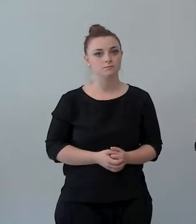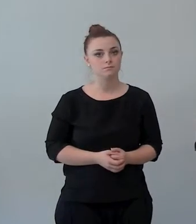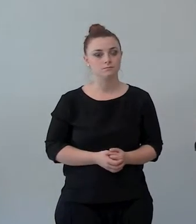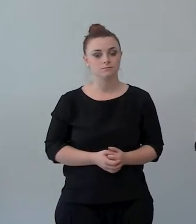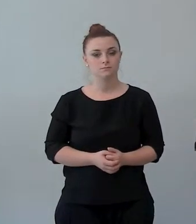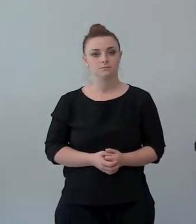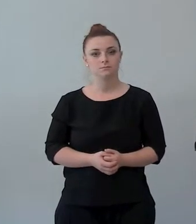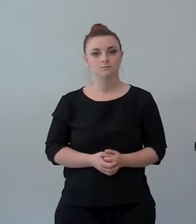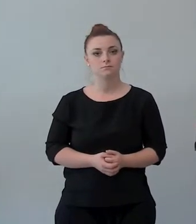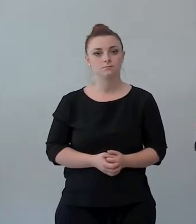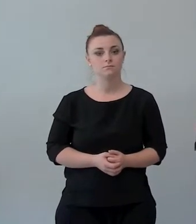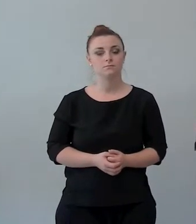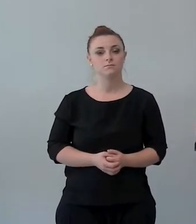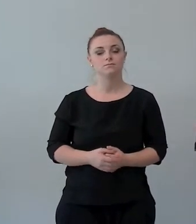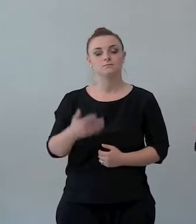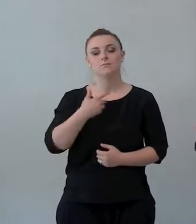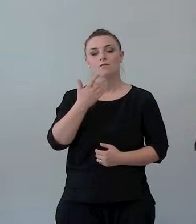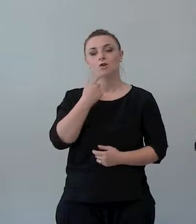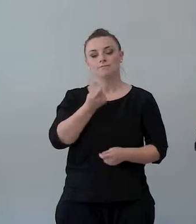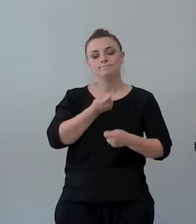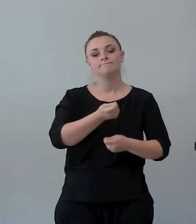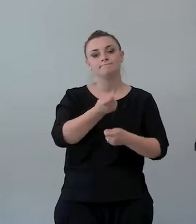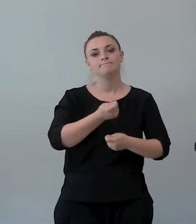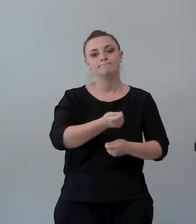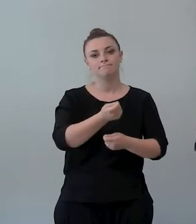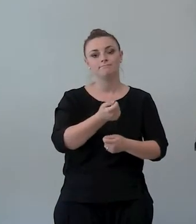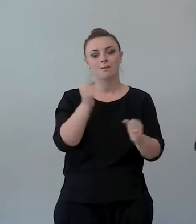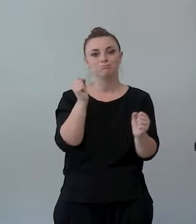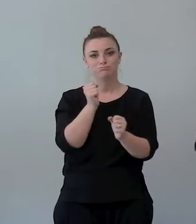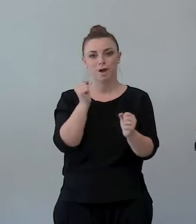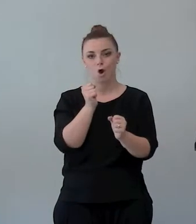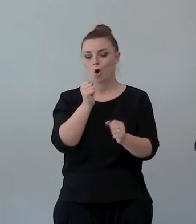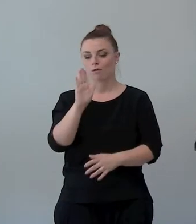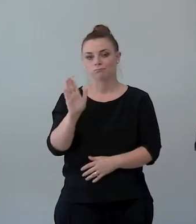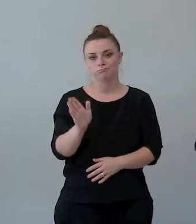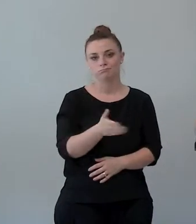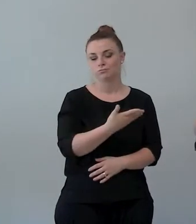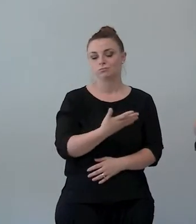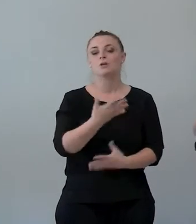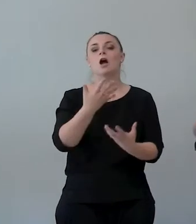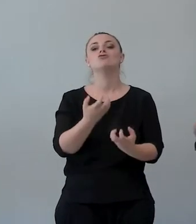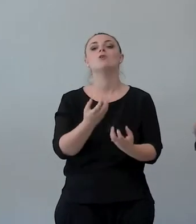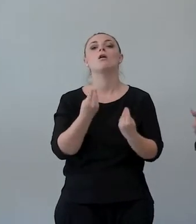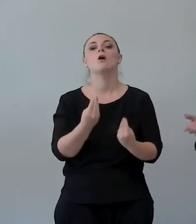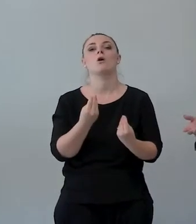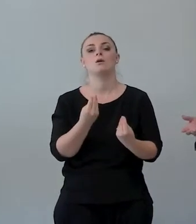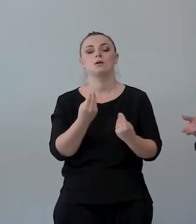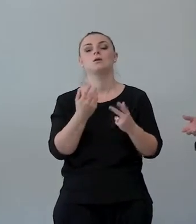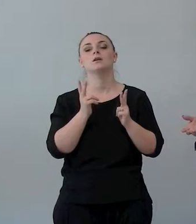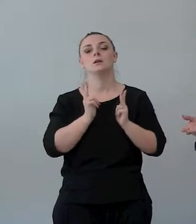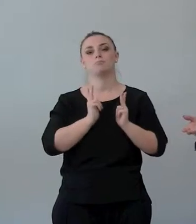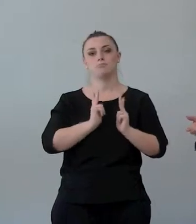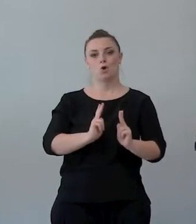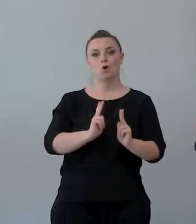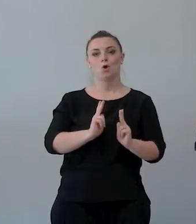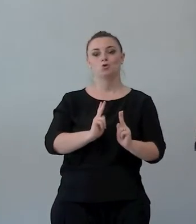to rest. Vi voglio incoraggiare a non aver paura di accettare il riposo che Gesù ci